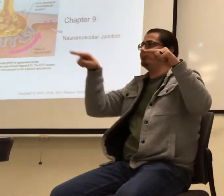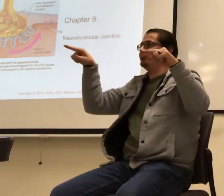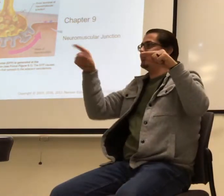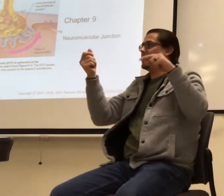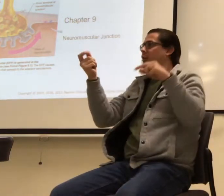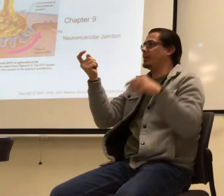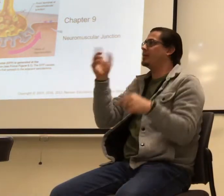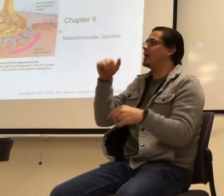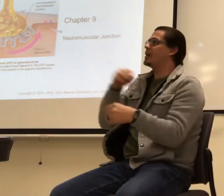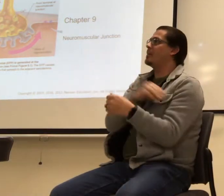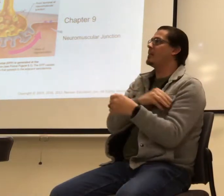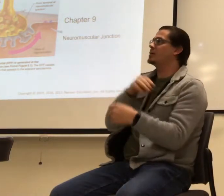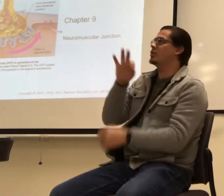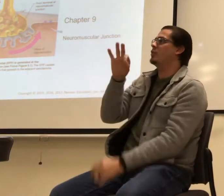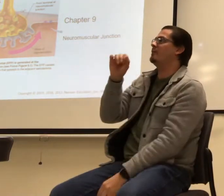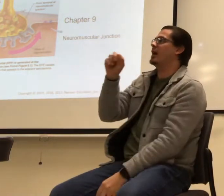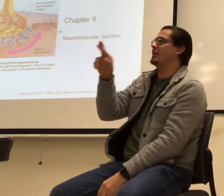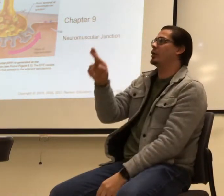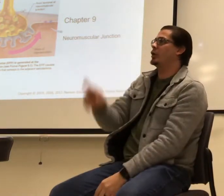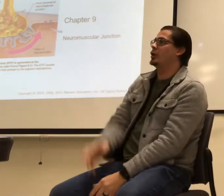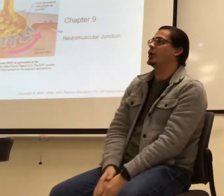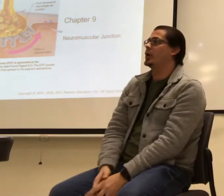So this is the muscle fiber.